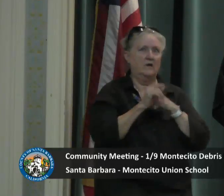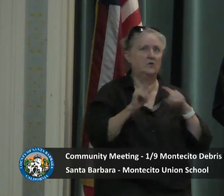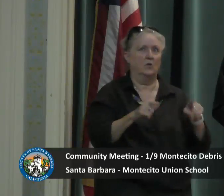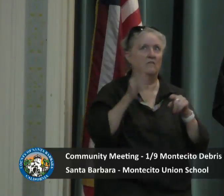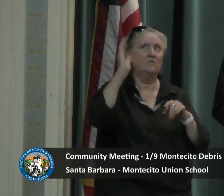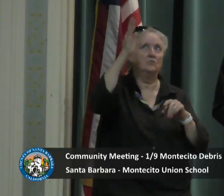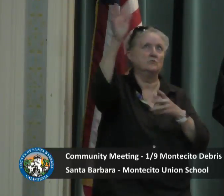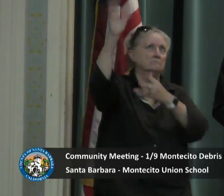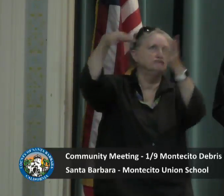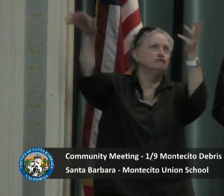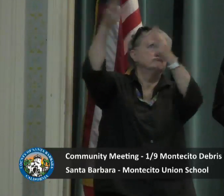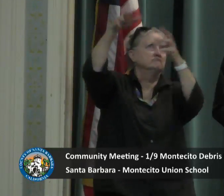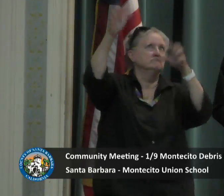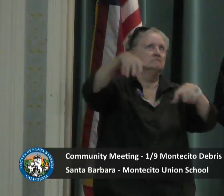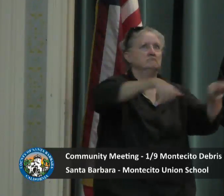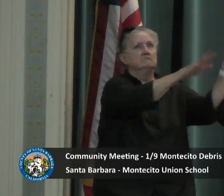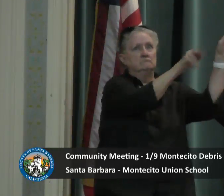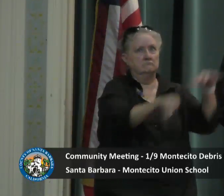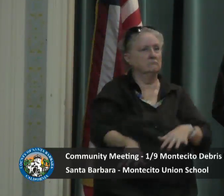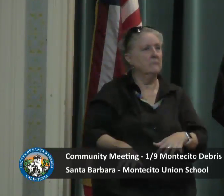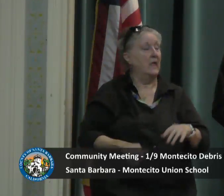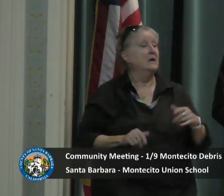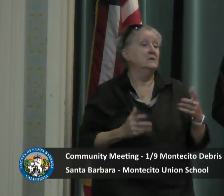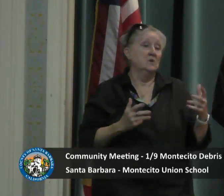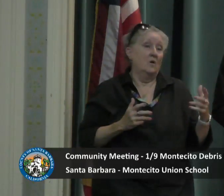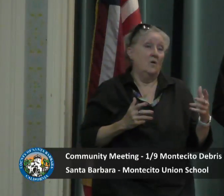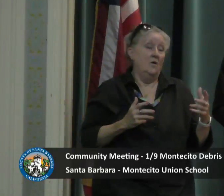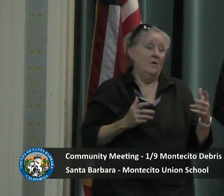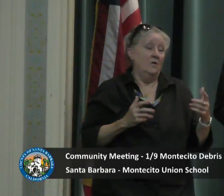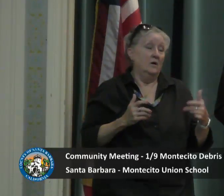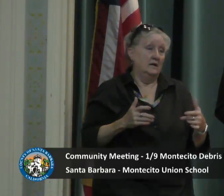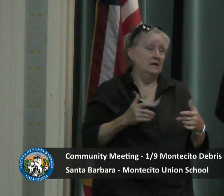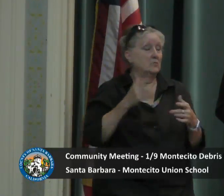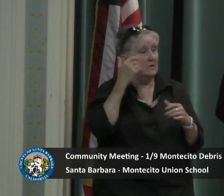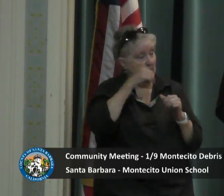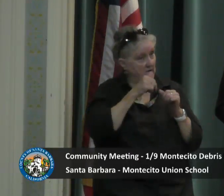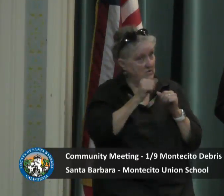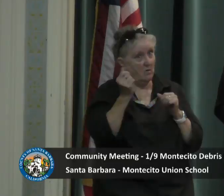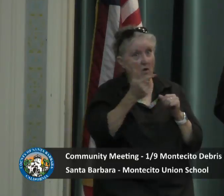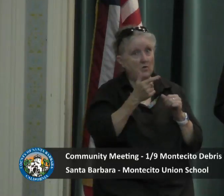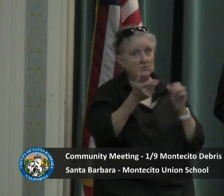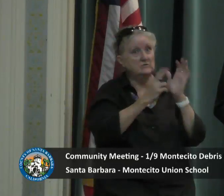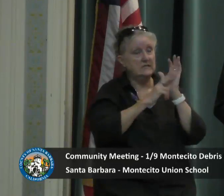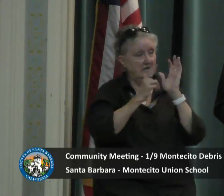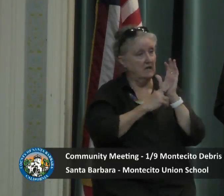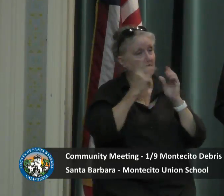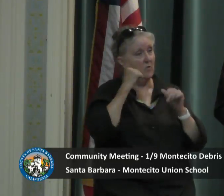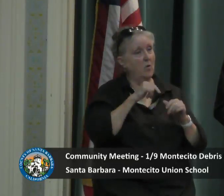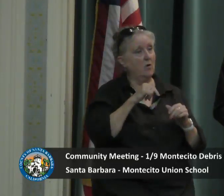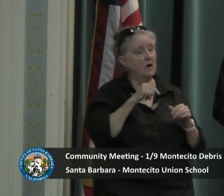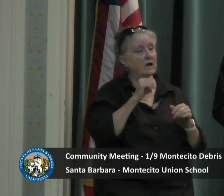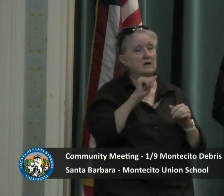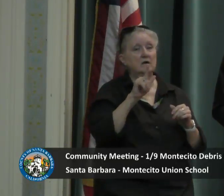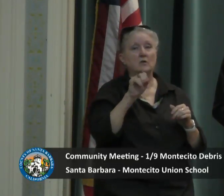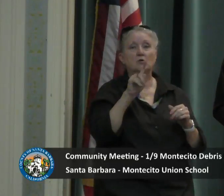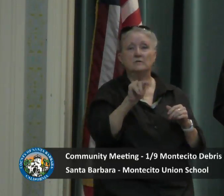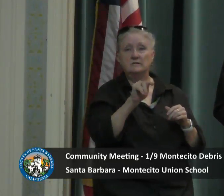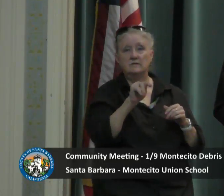your neighbors or communities. And again, we remind you all to sign up for alerts at